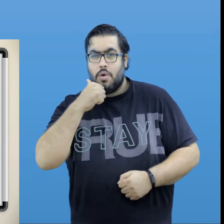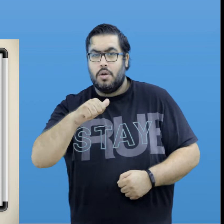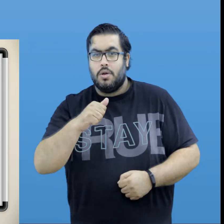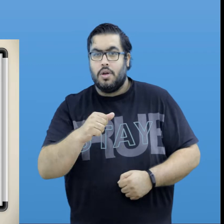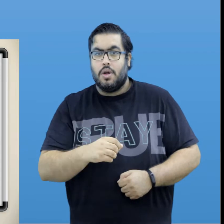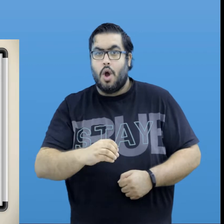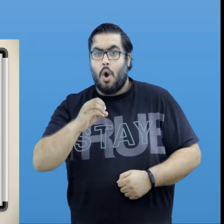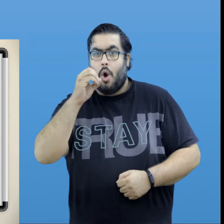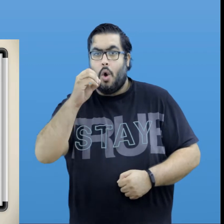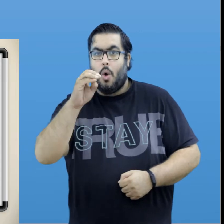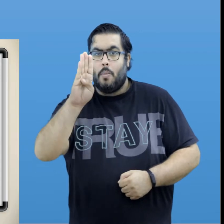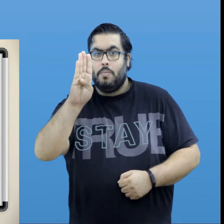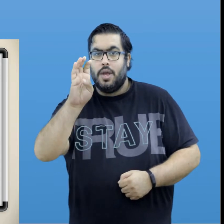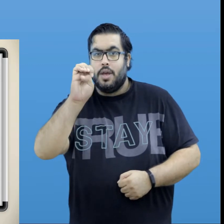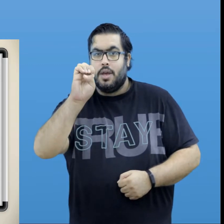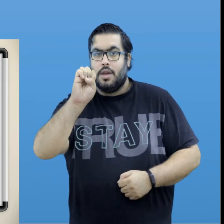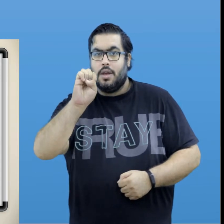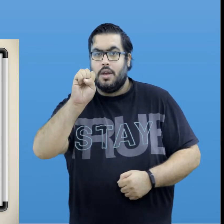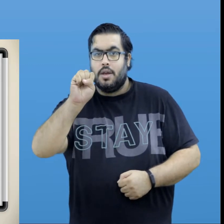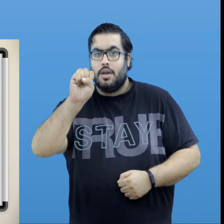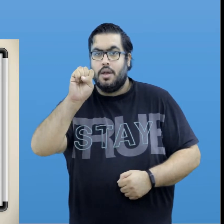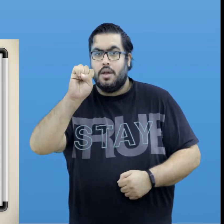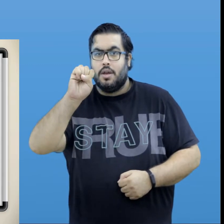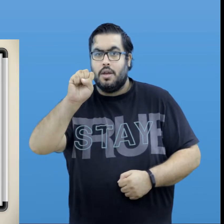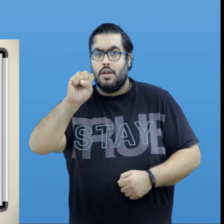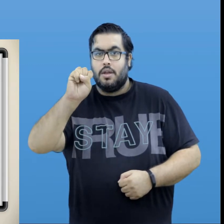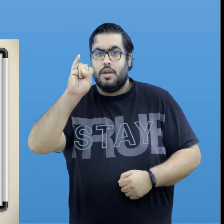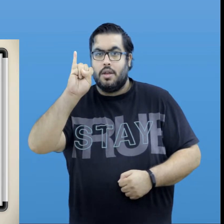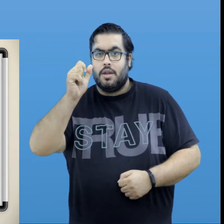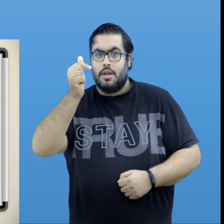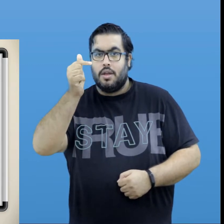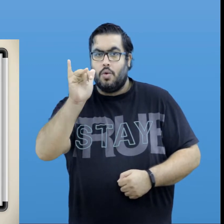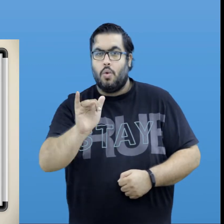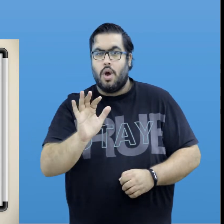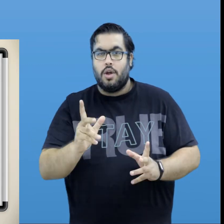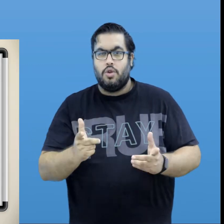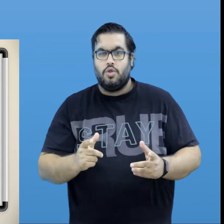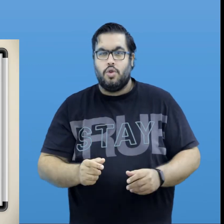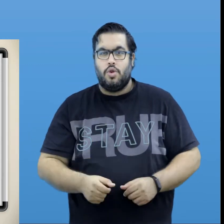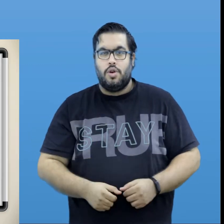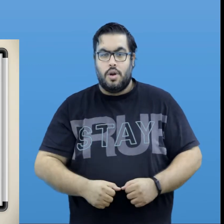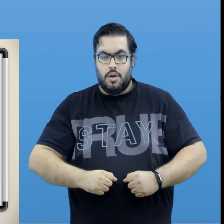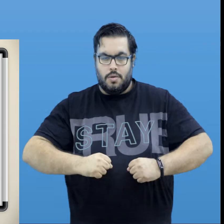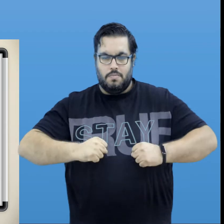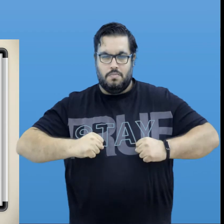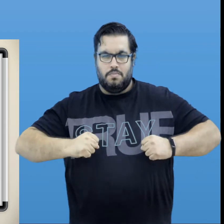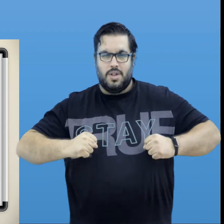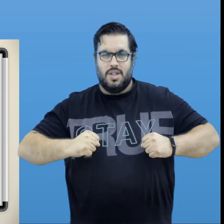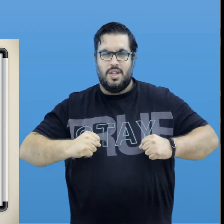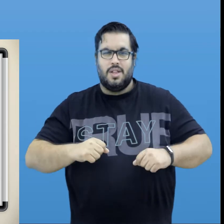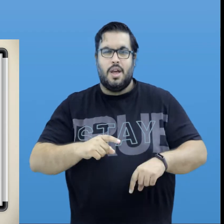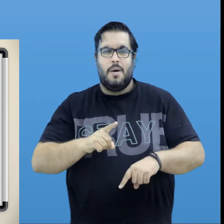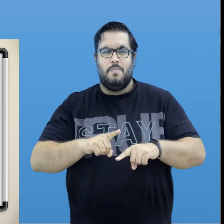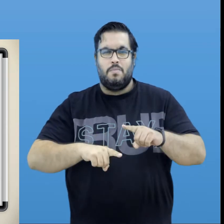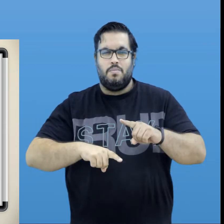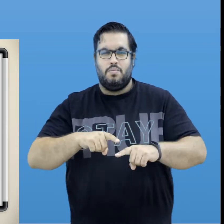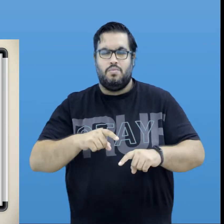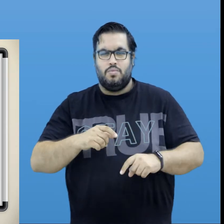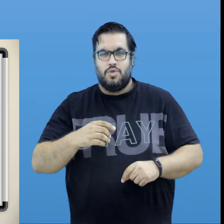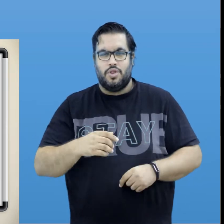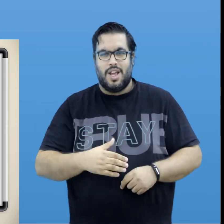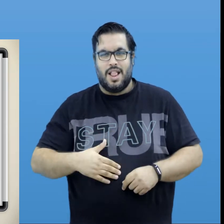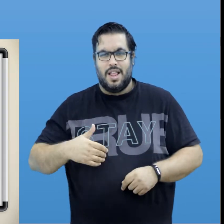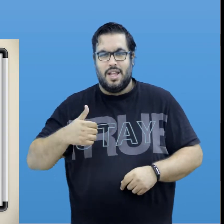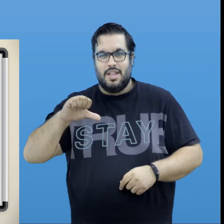word to another word that has the same meaning. You can change the verb form. It means changing it from an